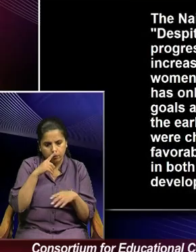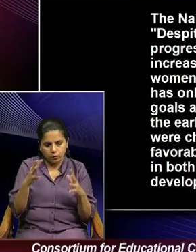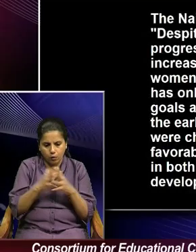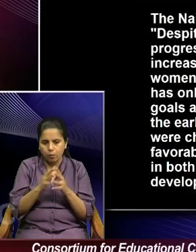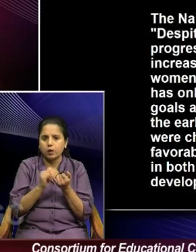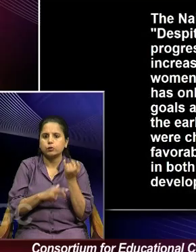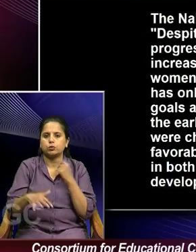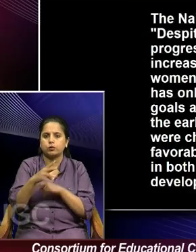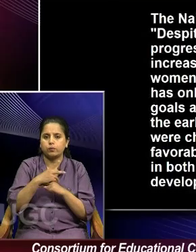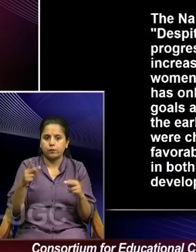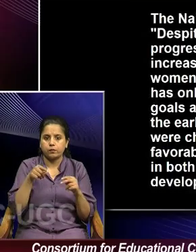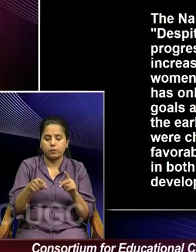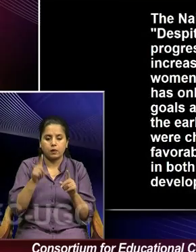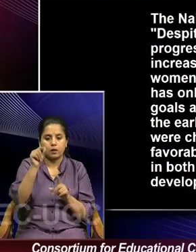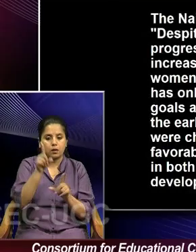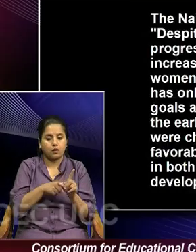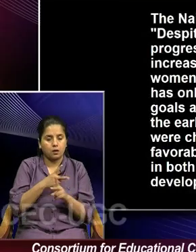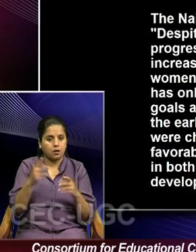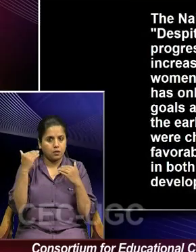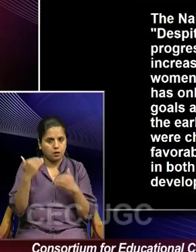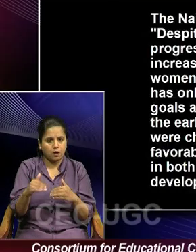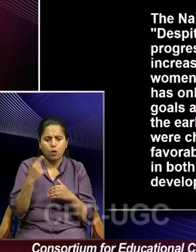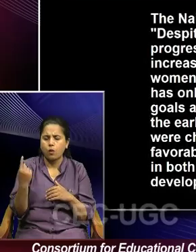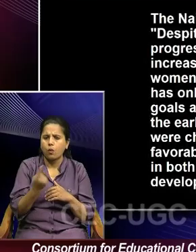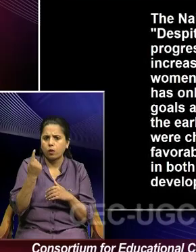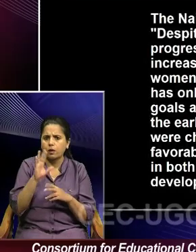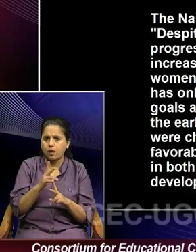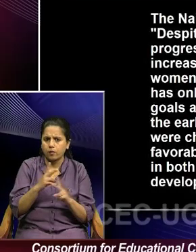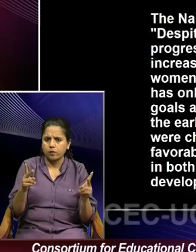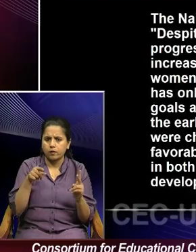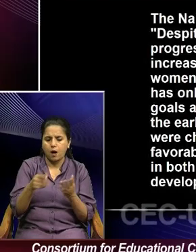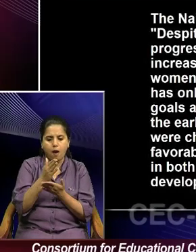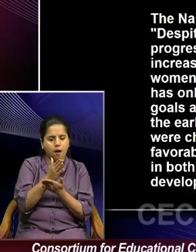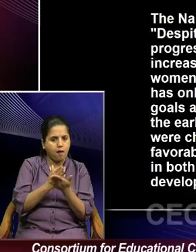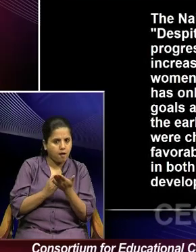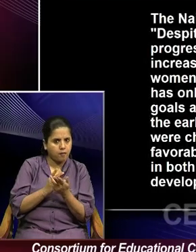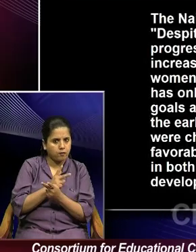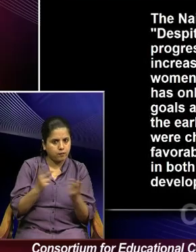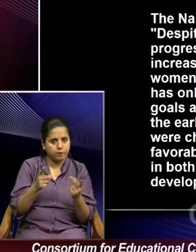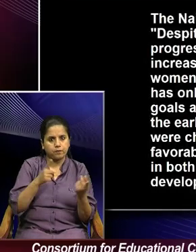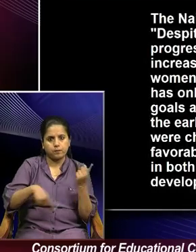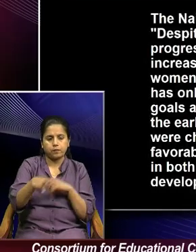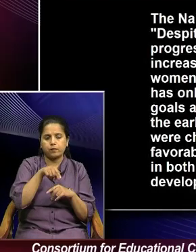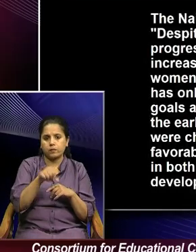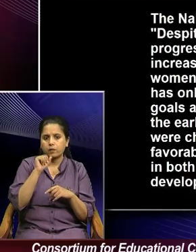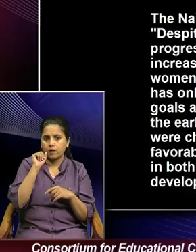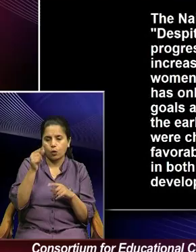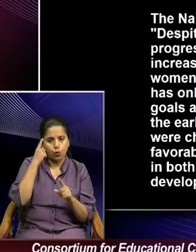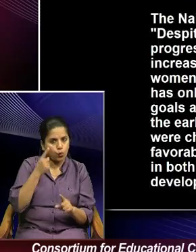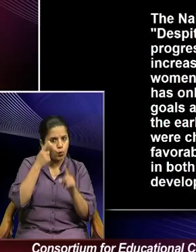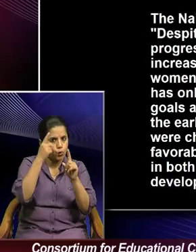society, the decade has only partially attained its goals